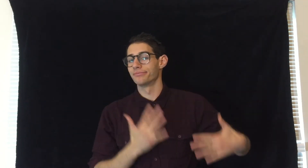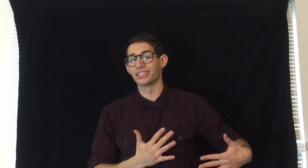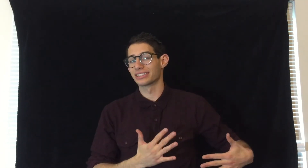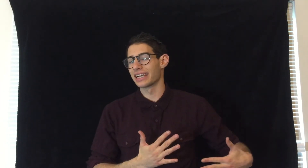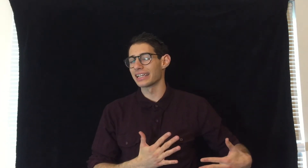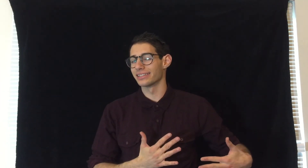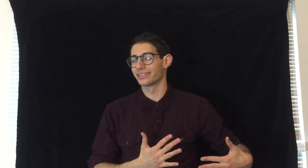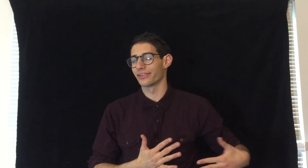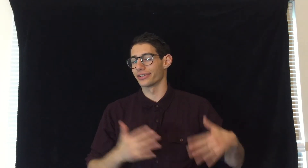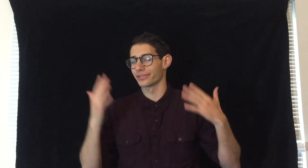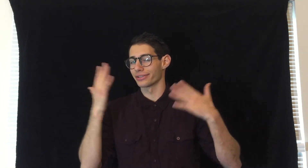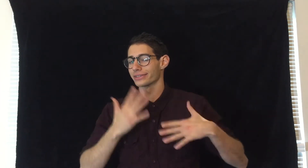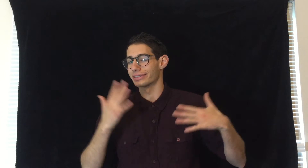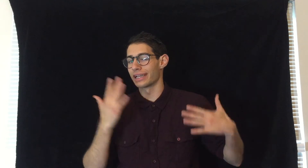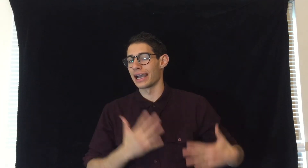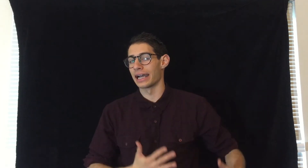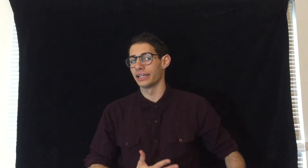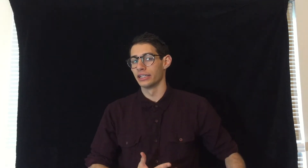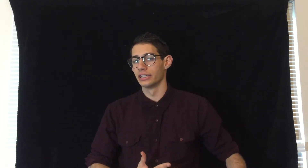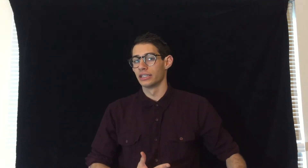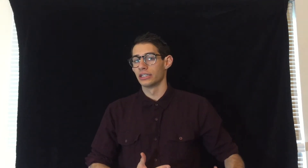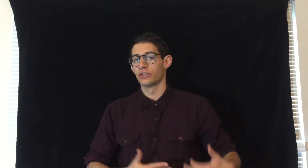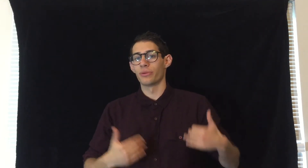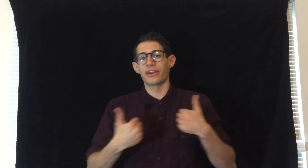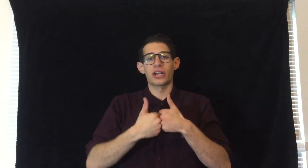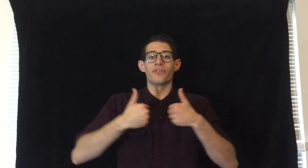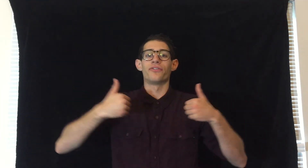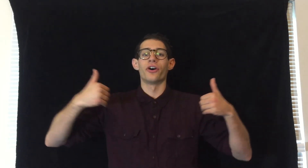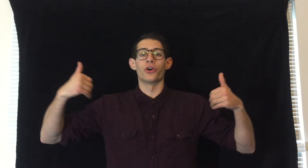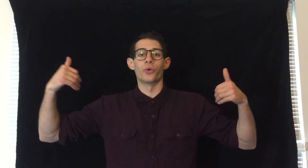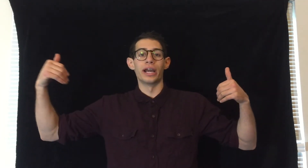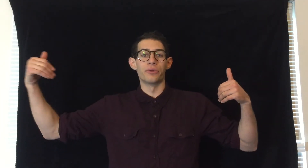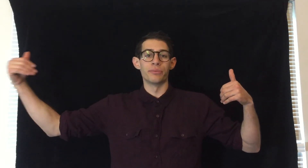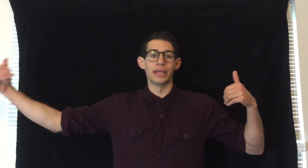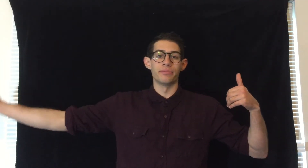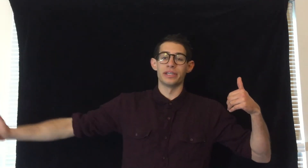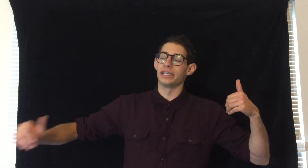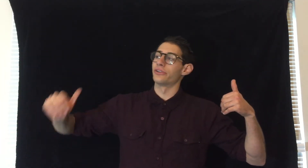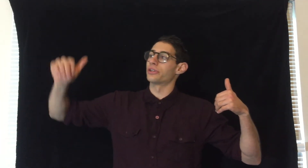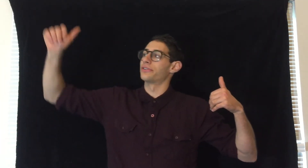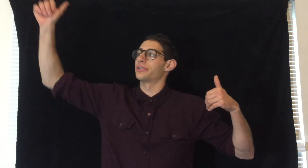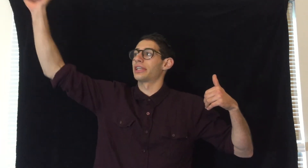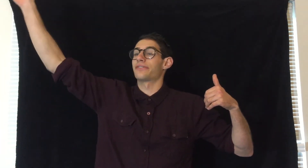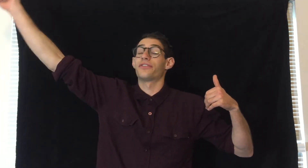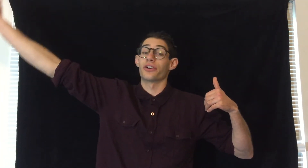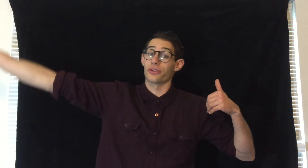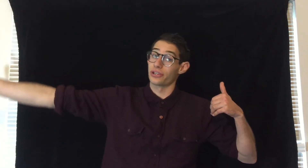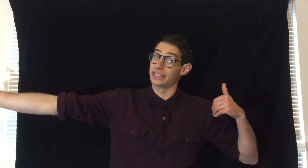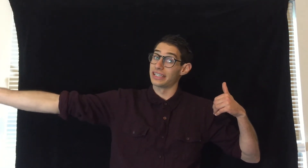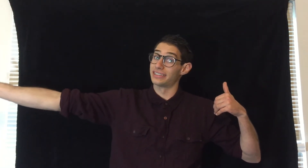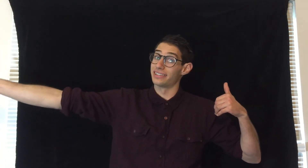much sadness there is, so this is sad, no matter how far away we may be, or even like farther in